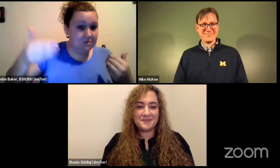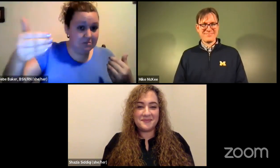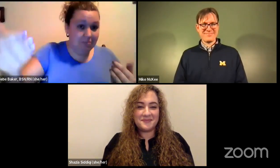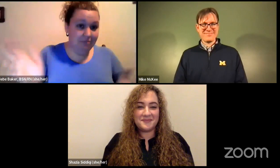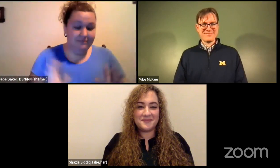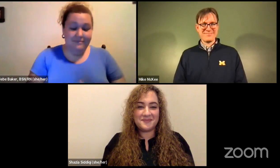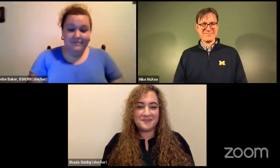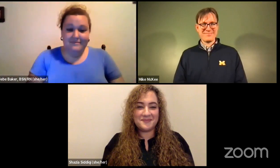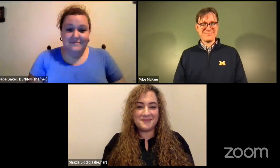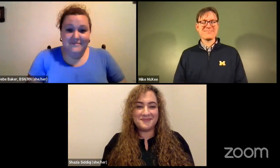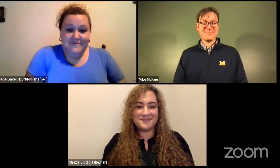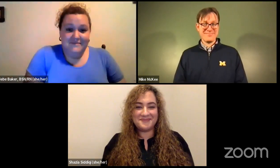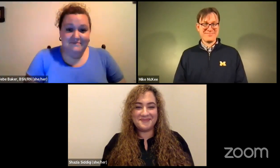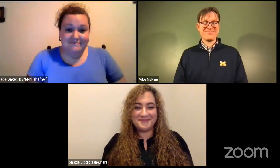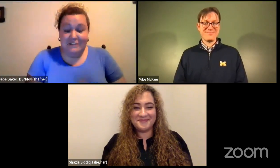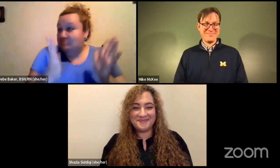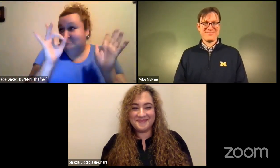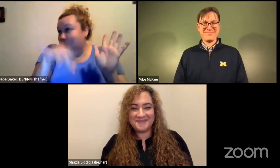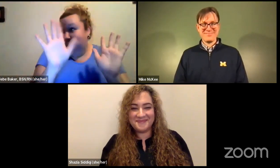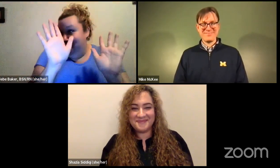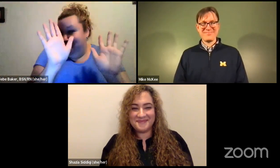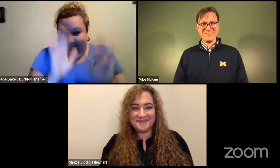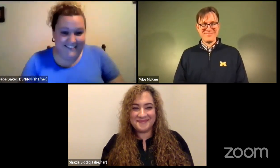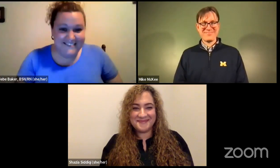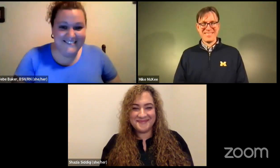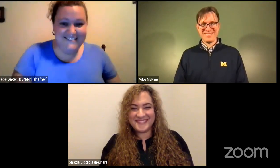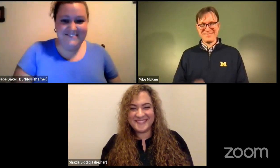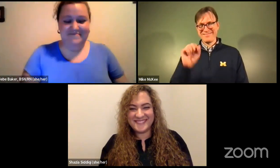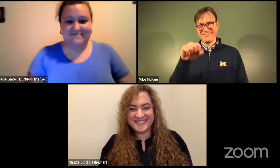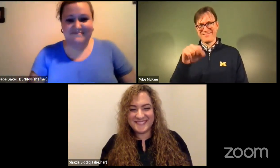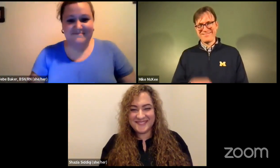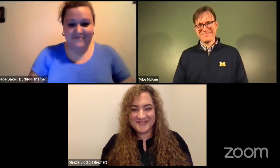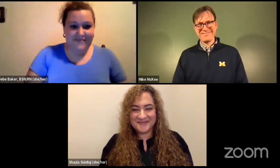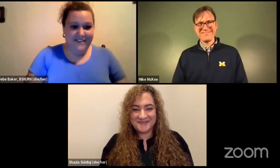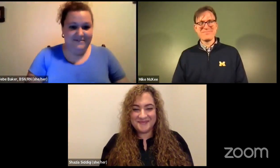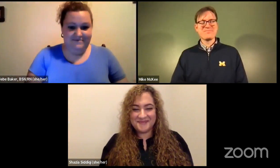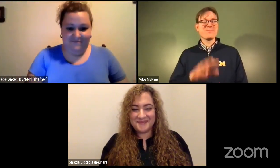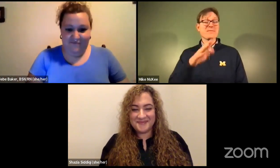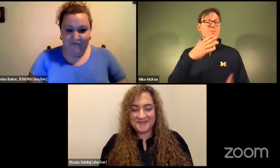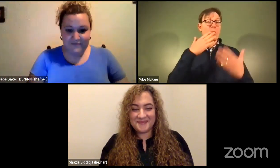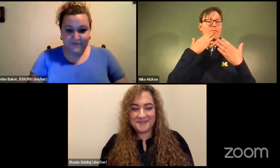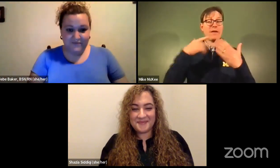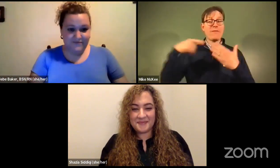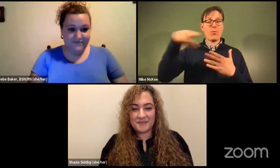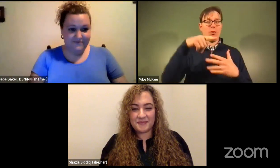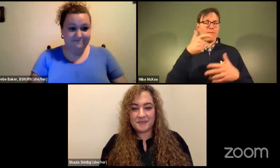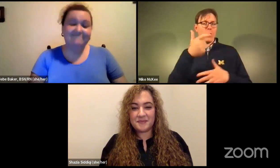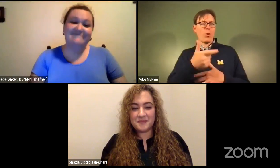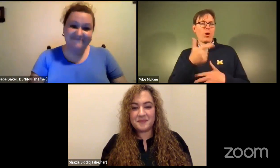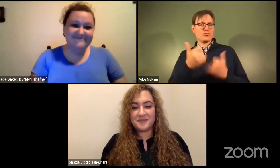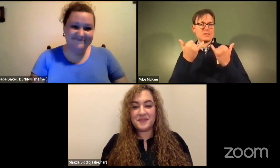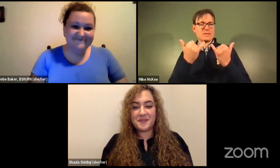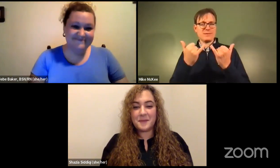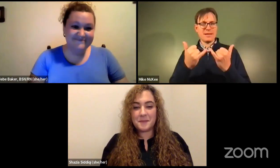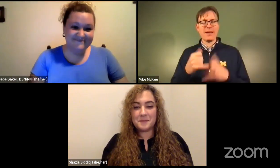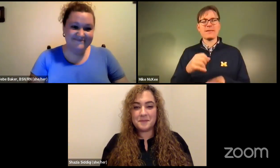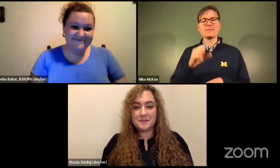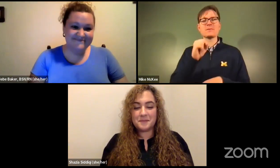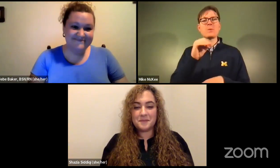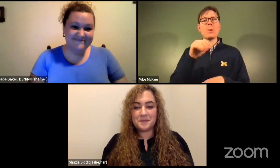have better health if you have sex on a regular basis. So just throwing that out there. Yep, this is Dr. McKee. Thank you, everybody, for